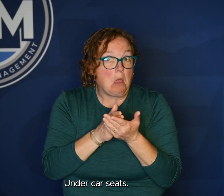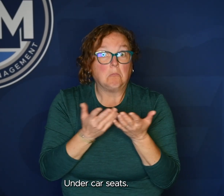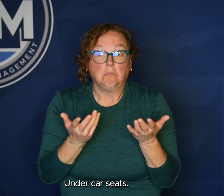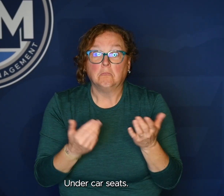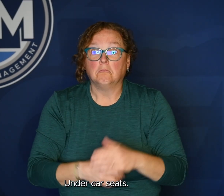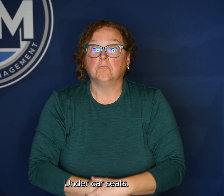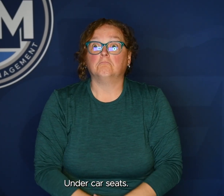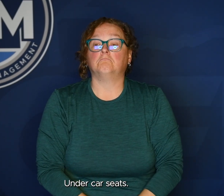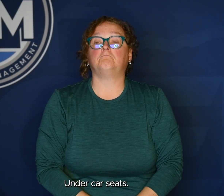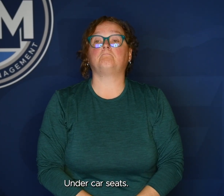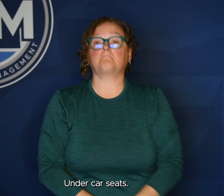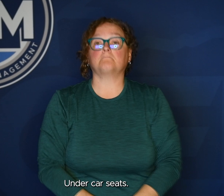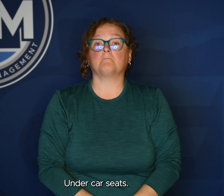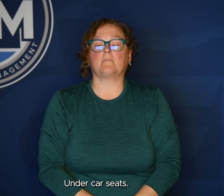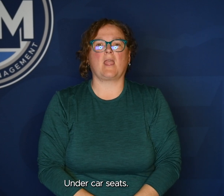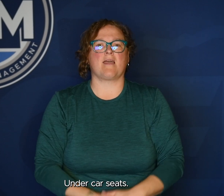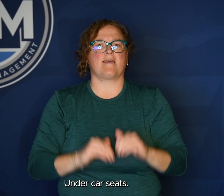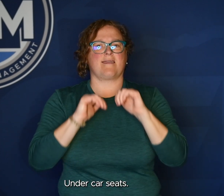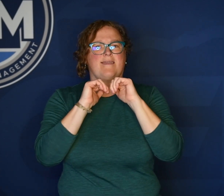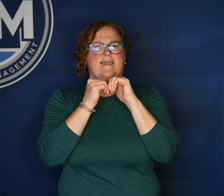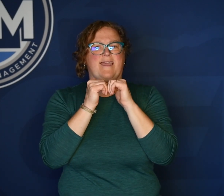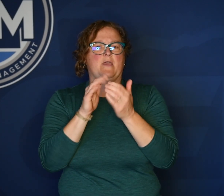under car seats.